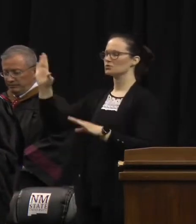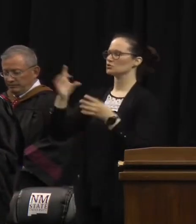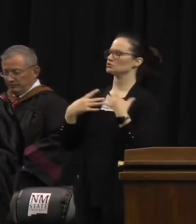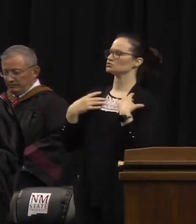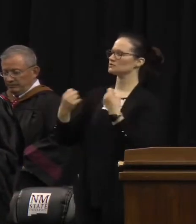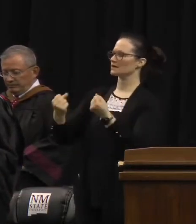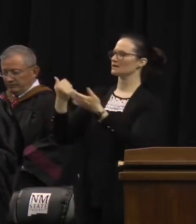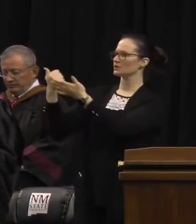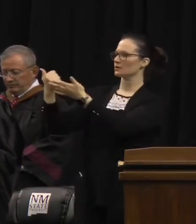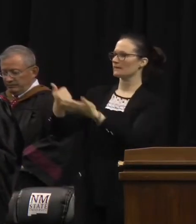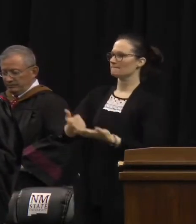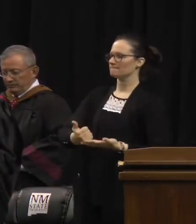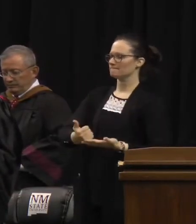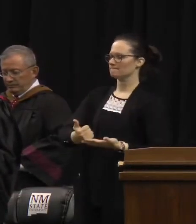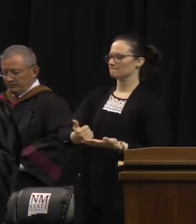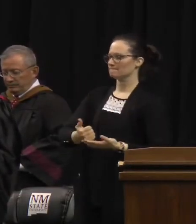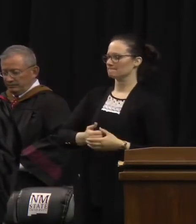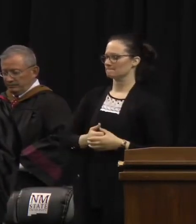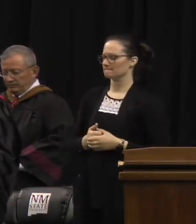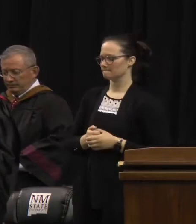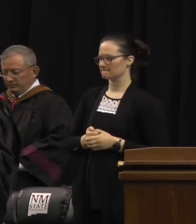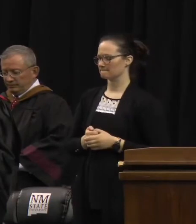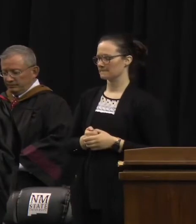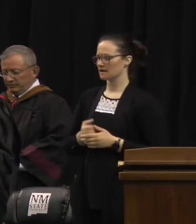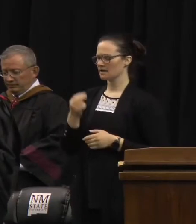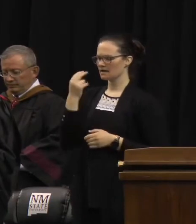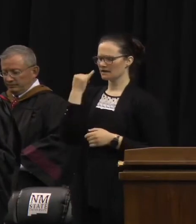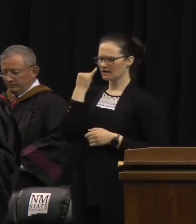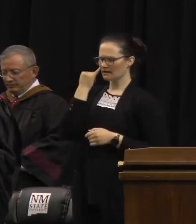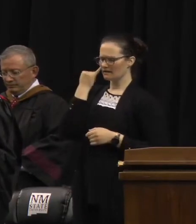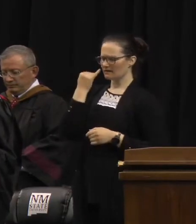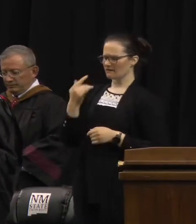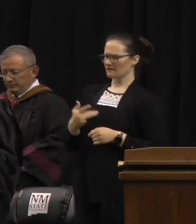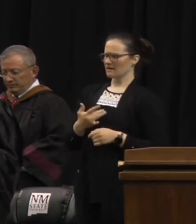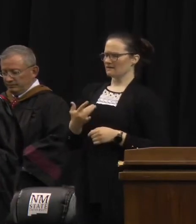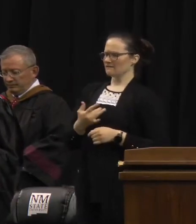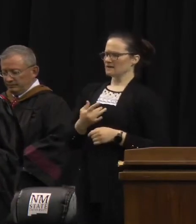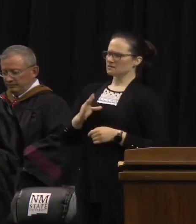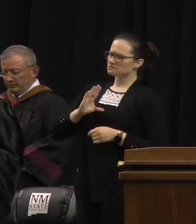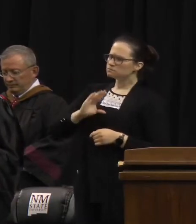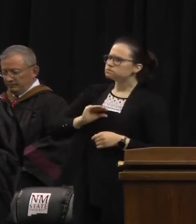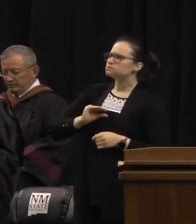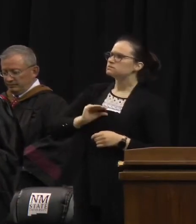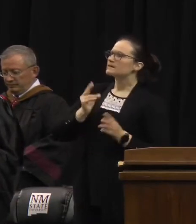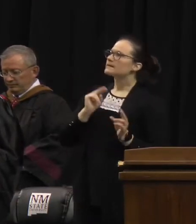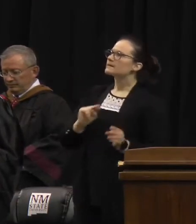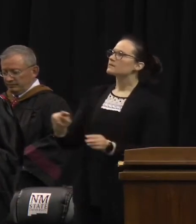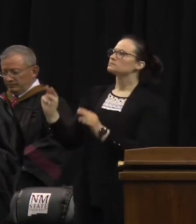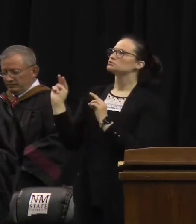help. When they are discouraged, may they look up to you.